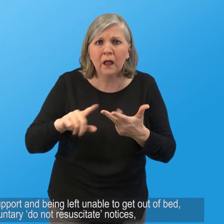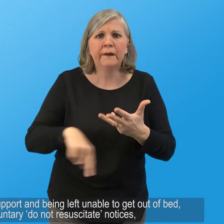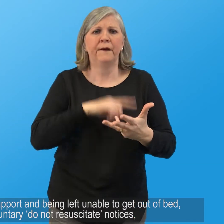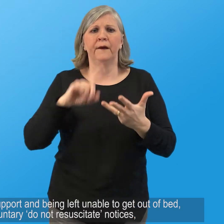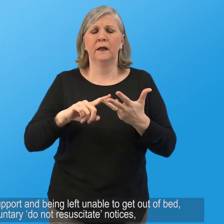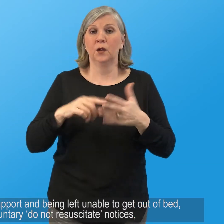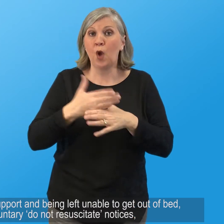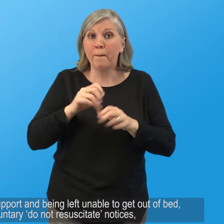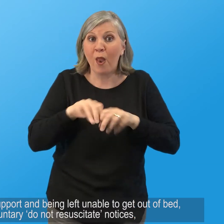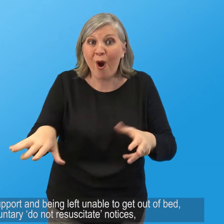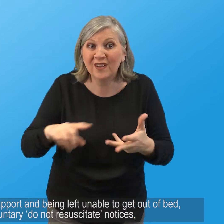notices.